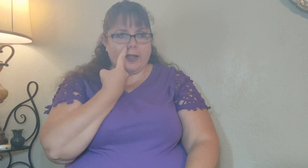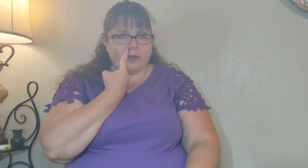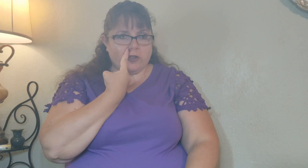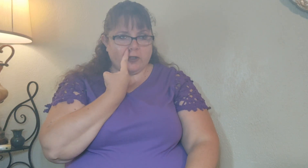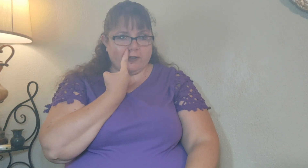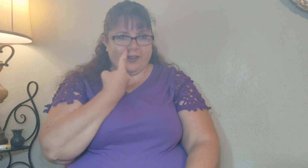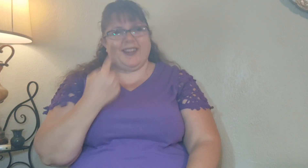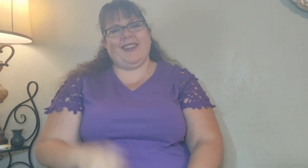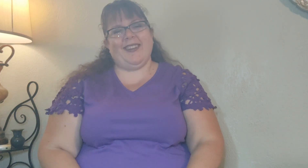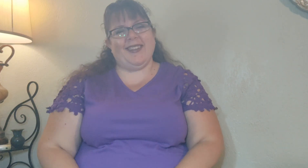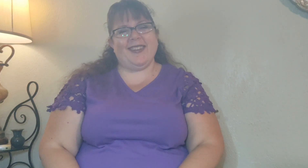you turn.